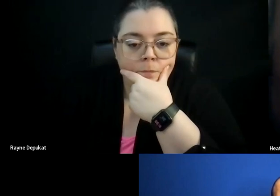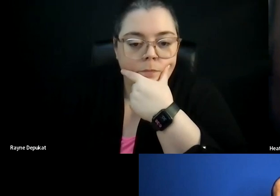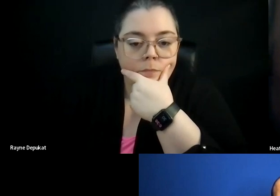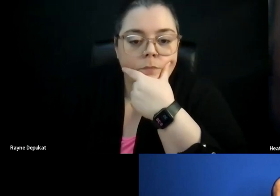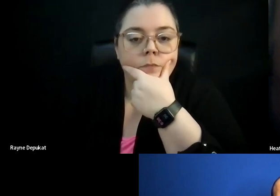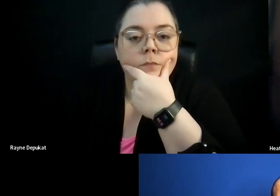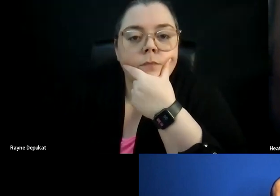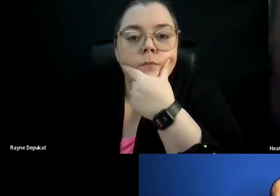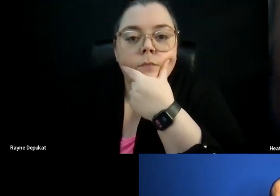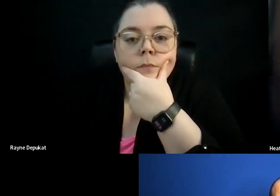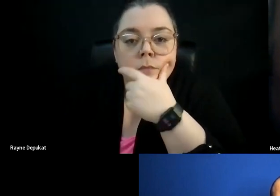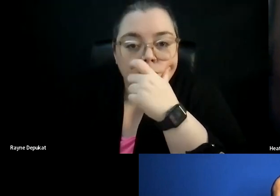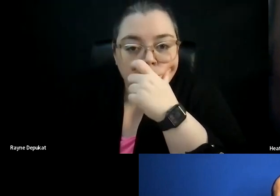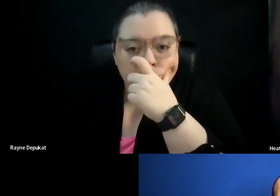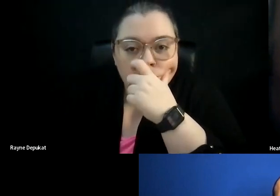I might have missed something.